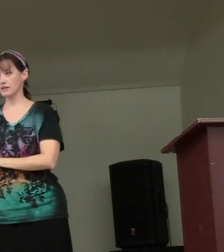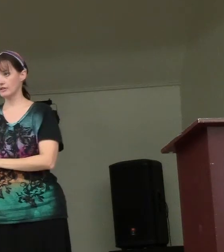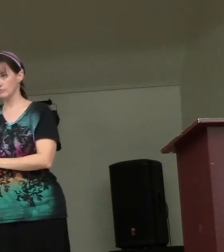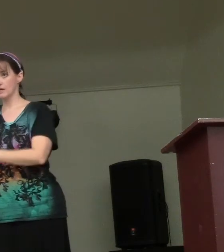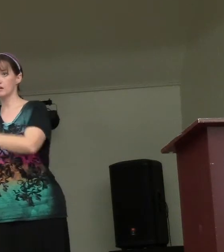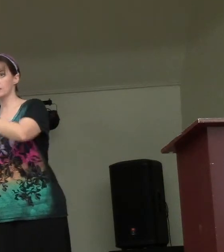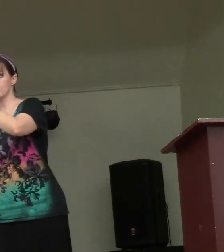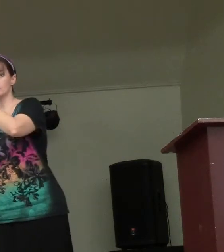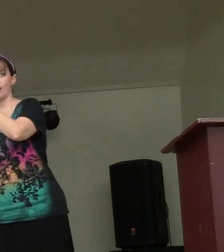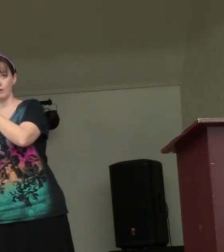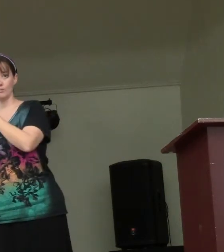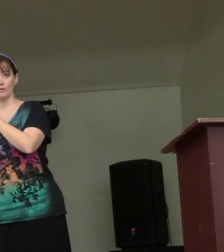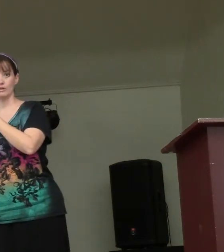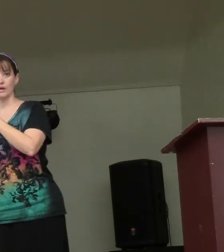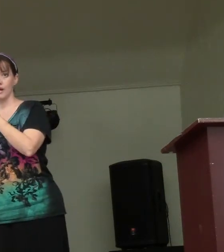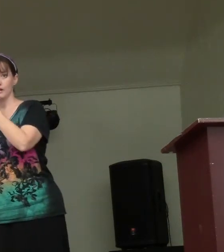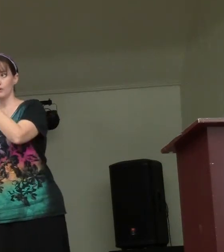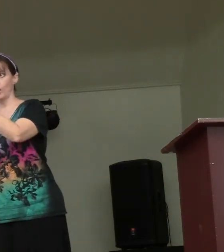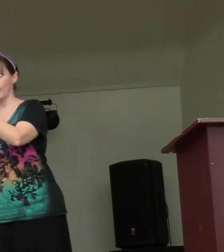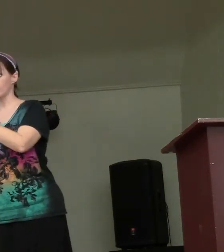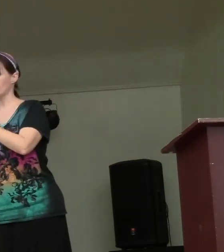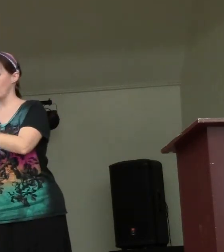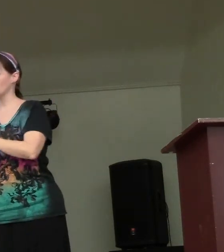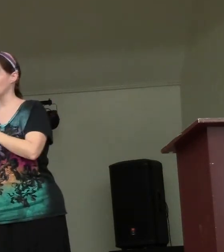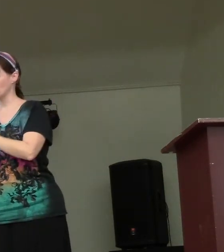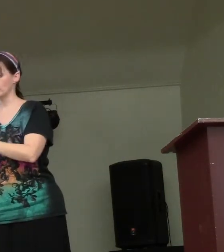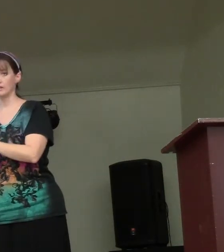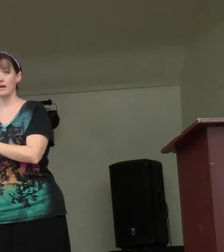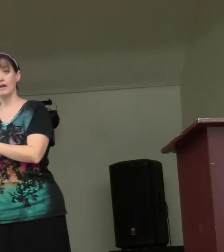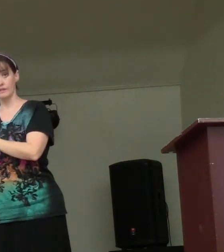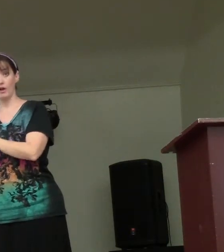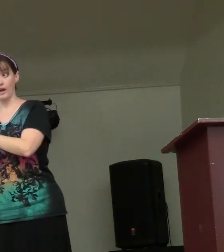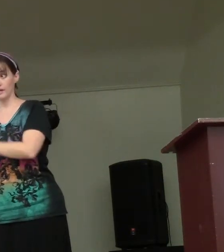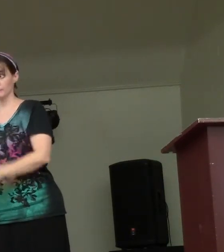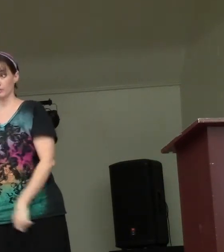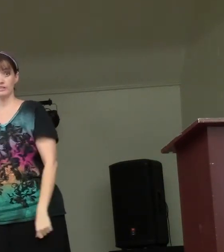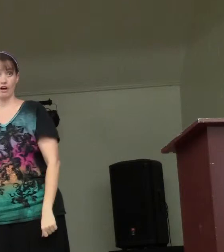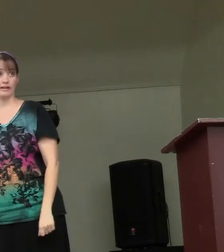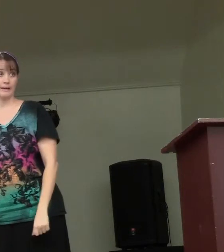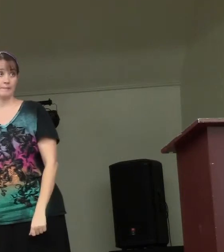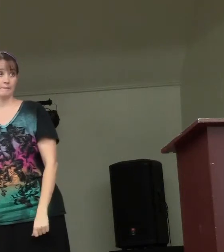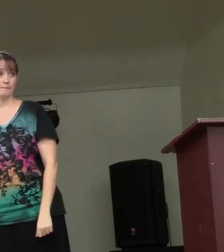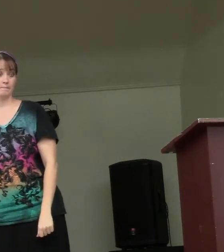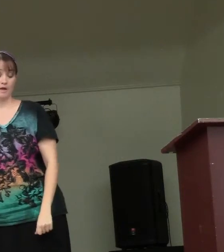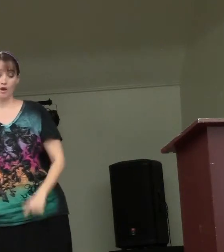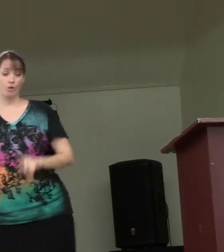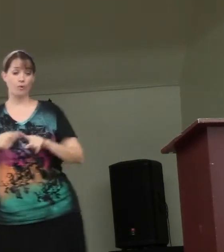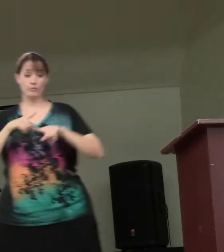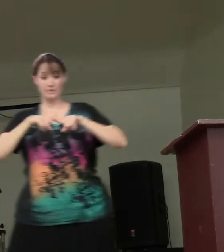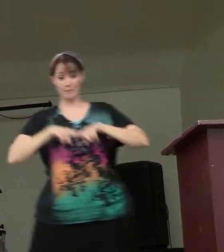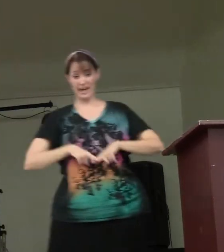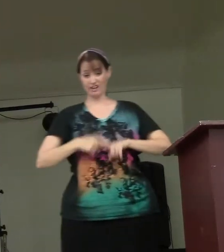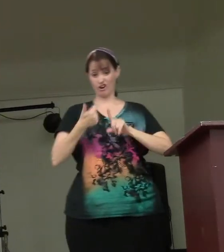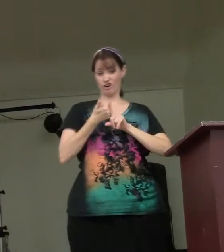collector, because he was humble and he cried out for God's mercy, that God has mercy on him. When we depend on our